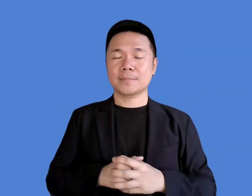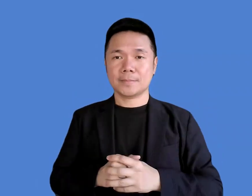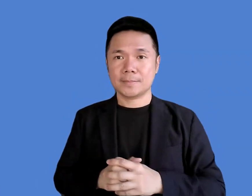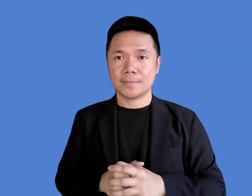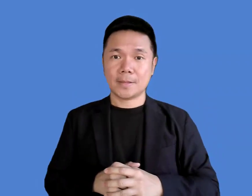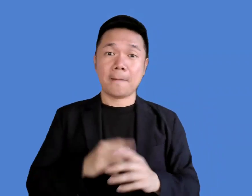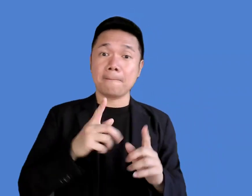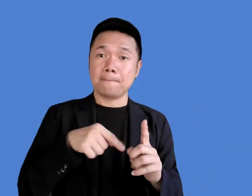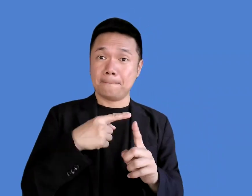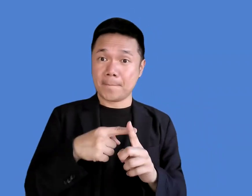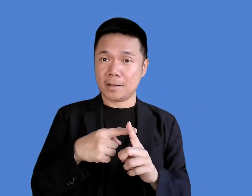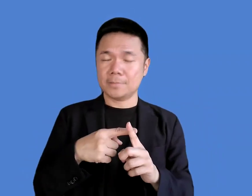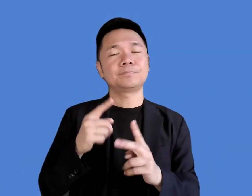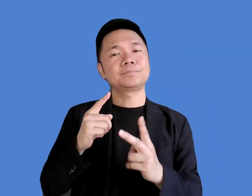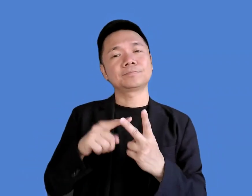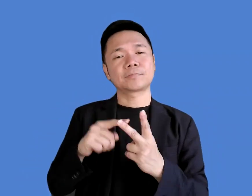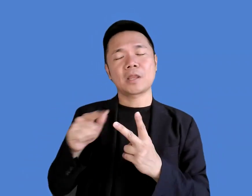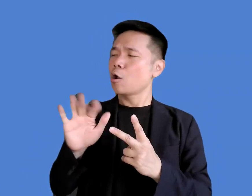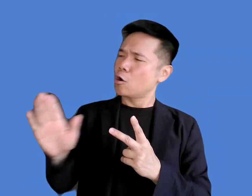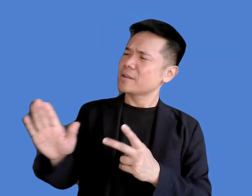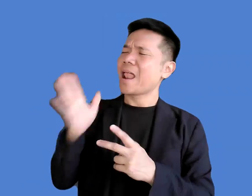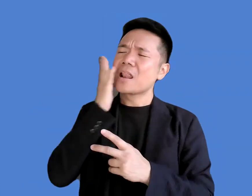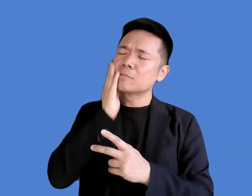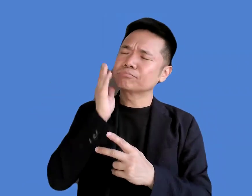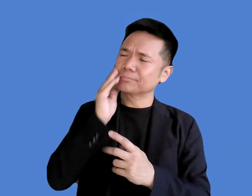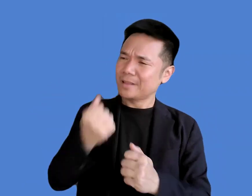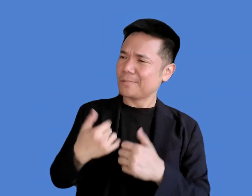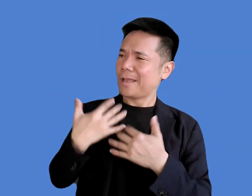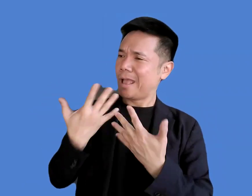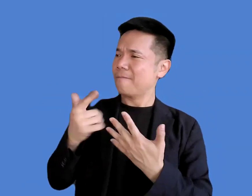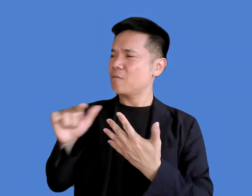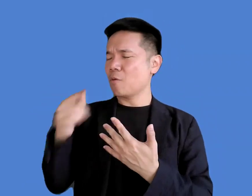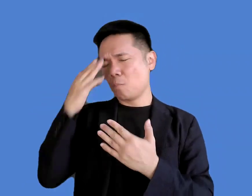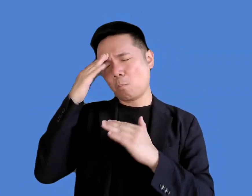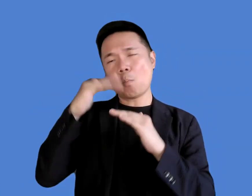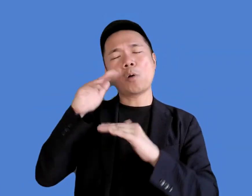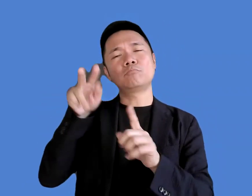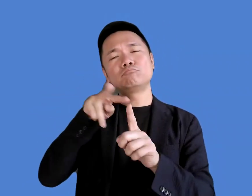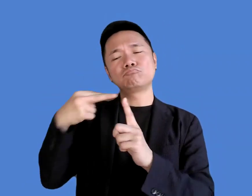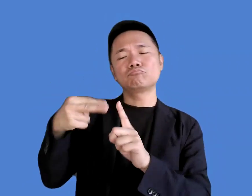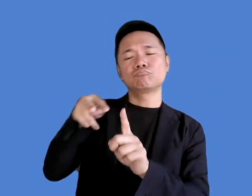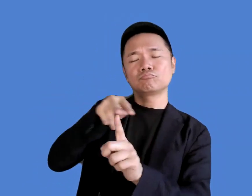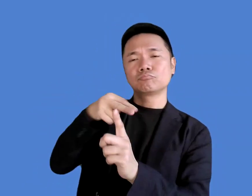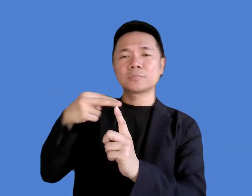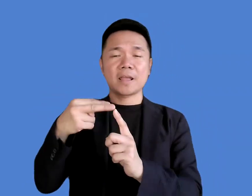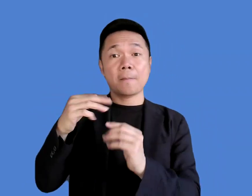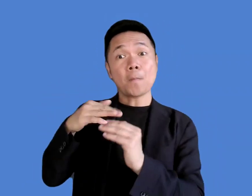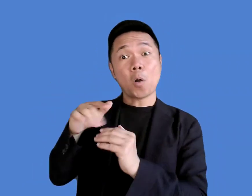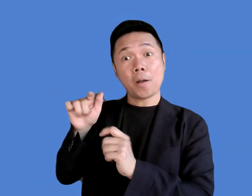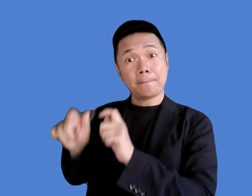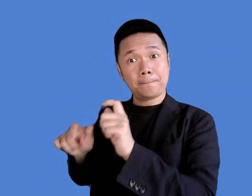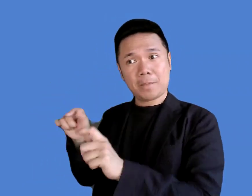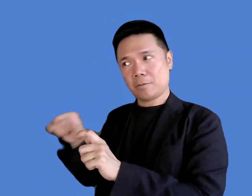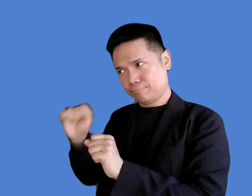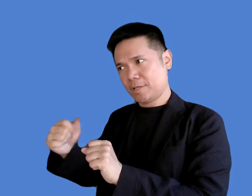also consulting with people with lived experience to gain their perspectives and ensure that they are represented at every